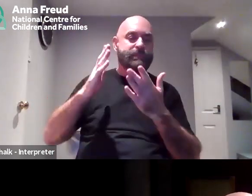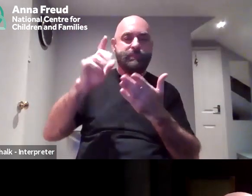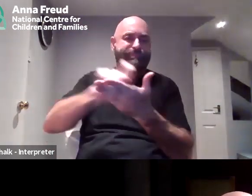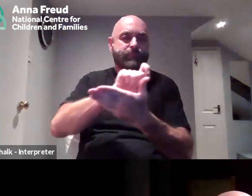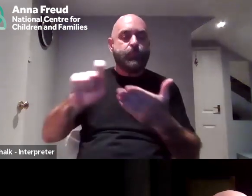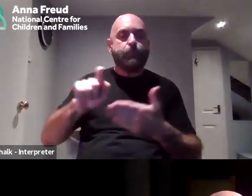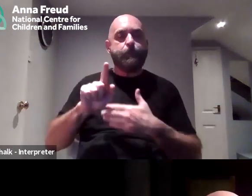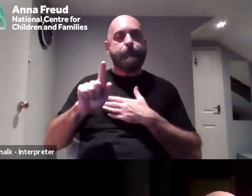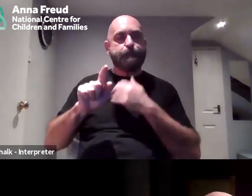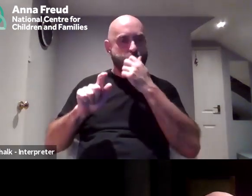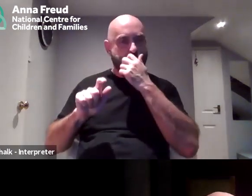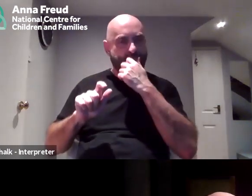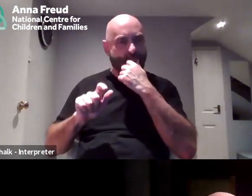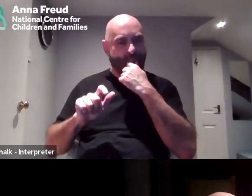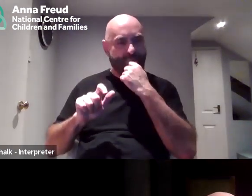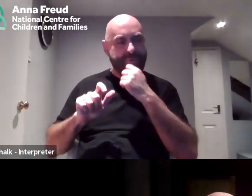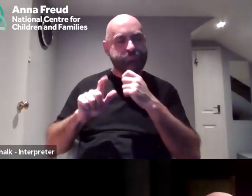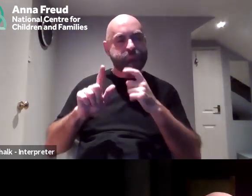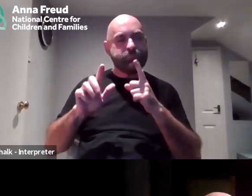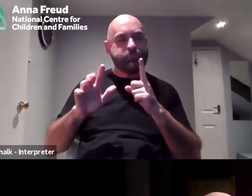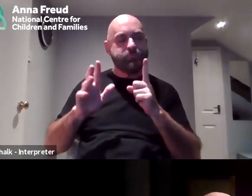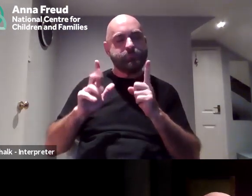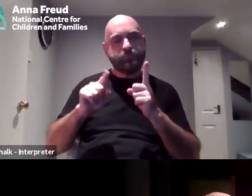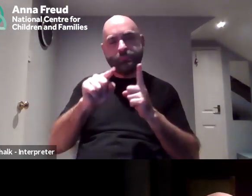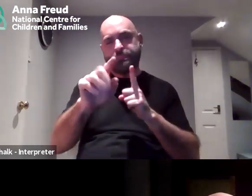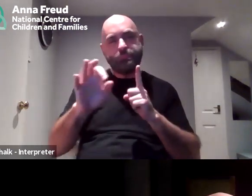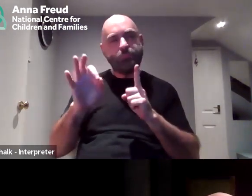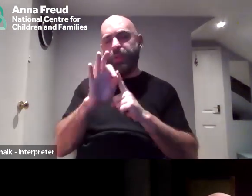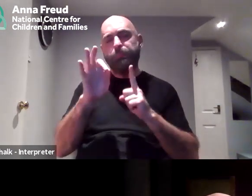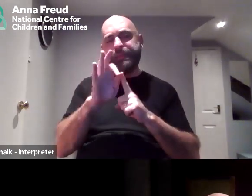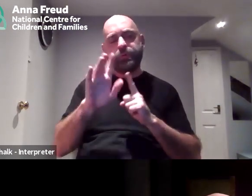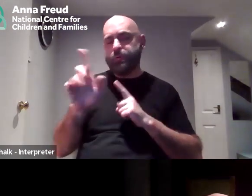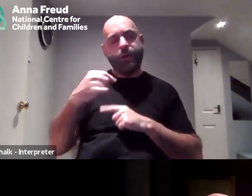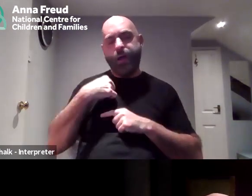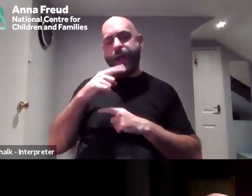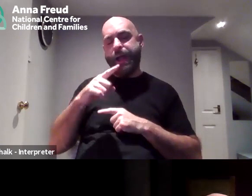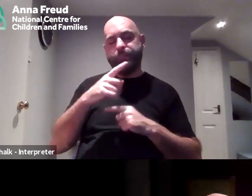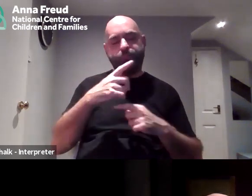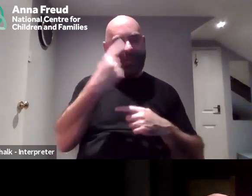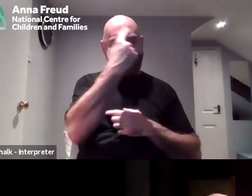I was actually reflecting a question that somebody asked.